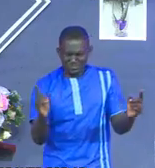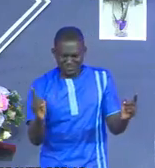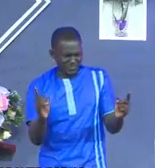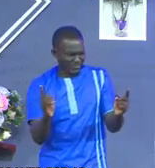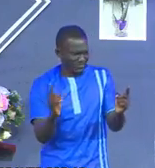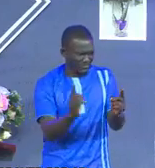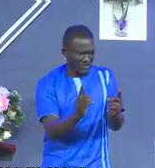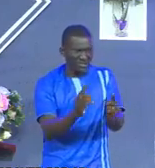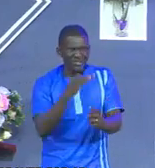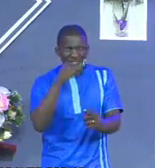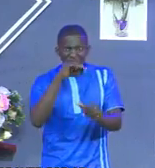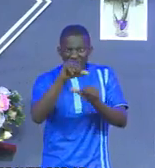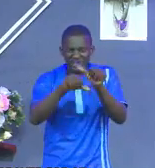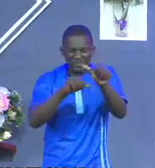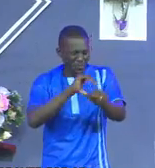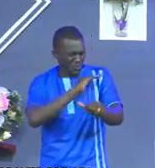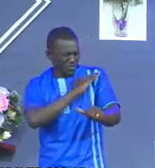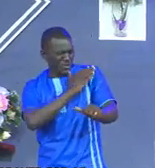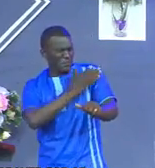power of corporate